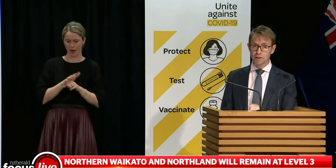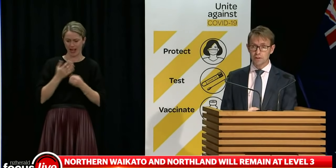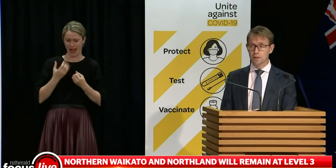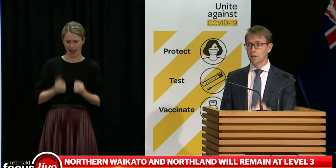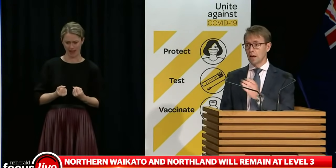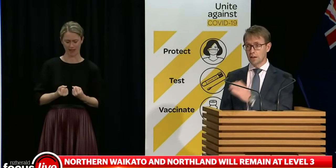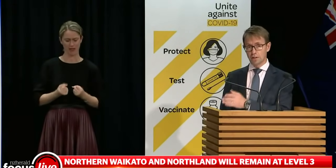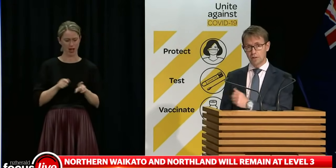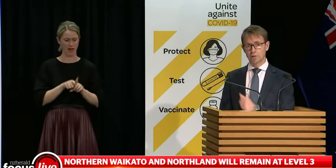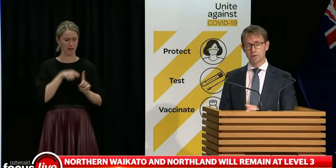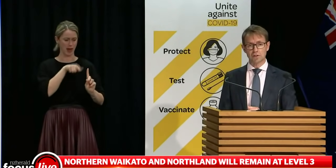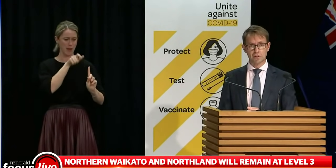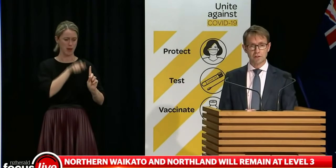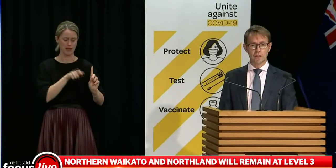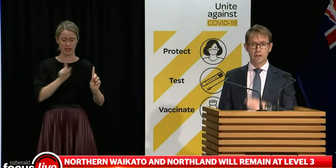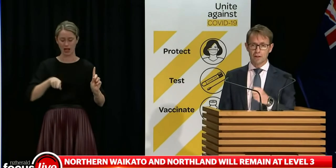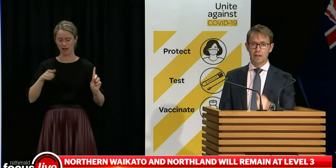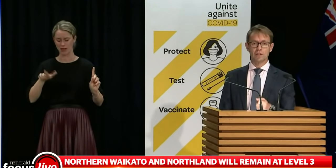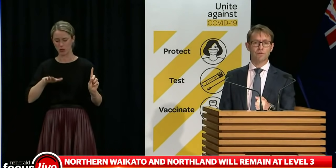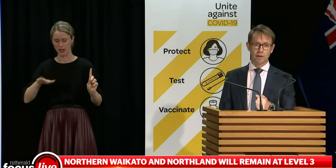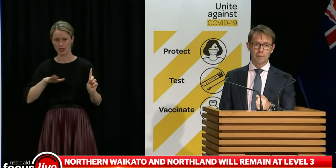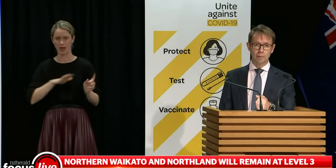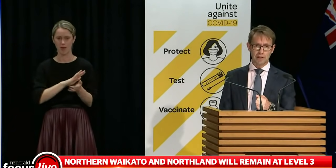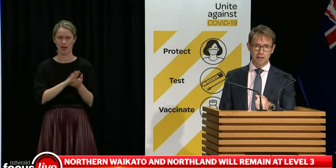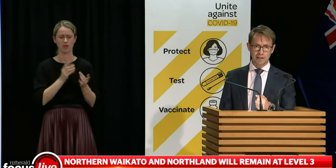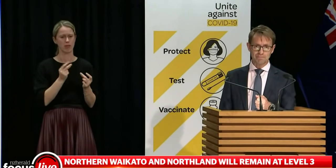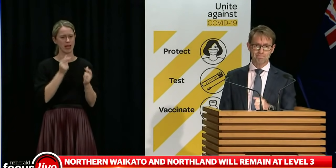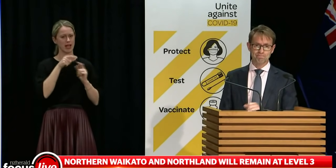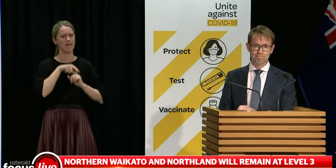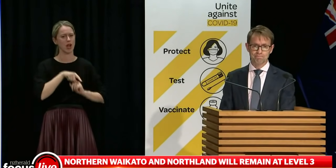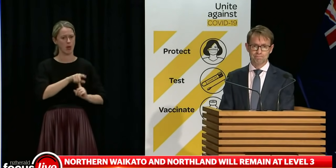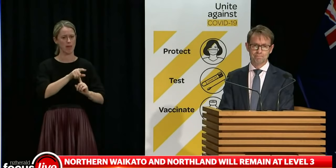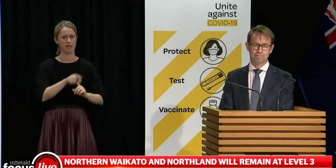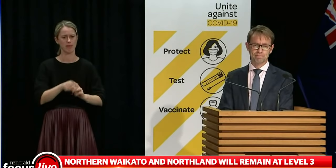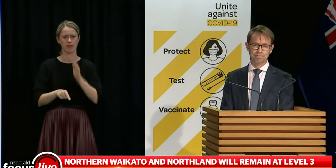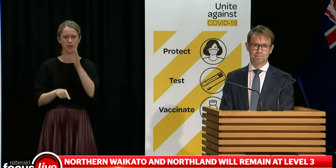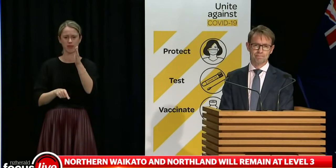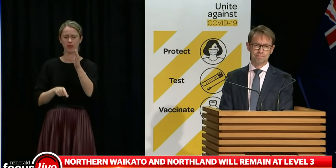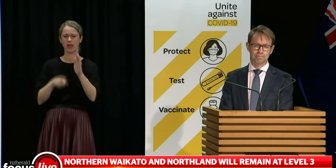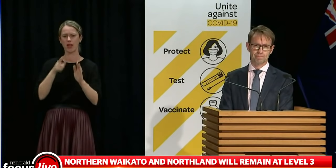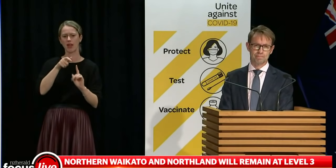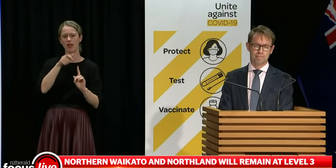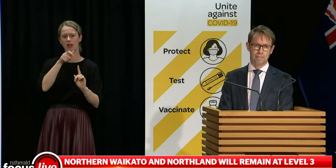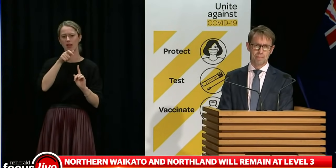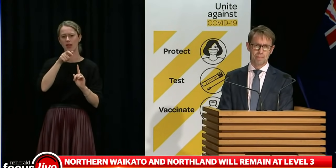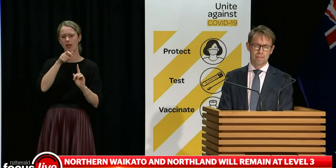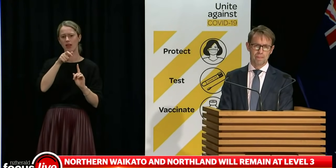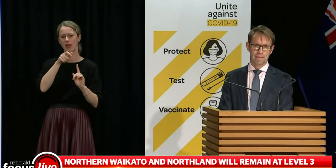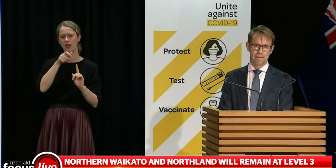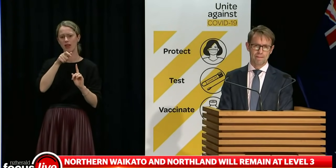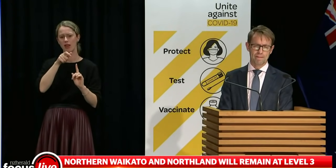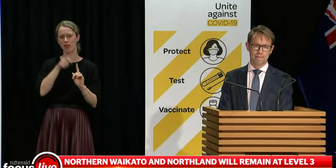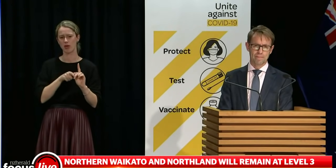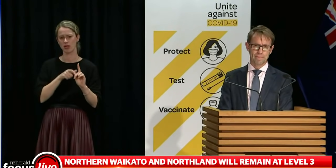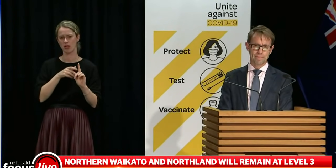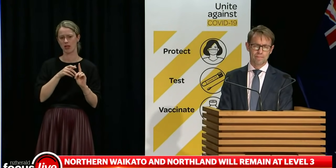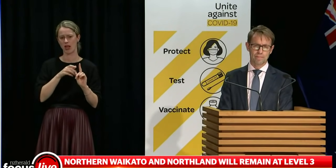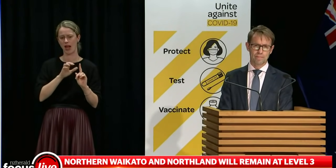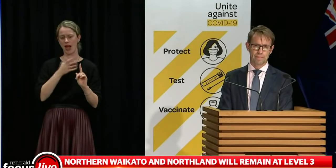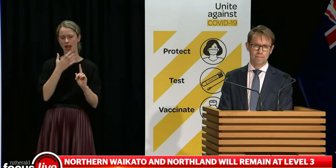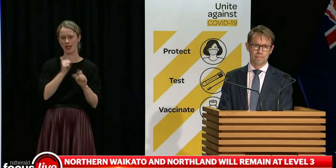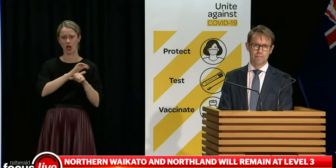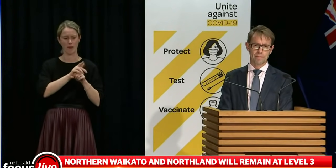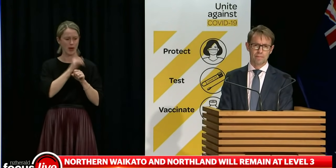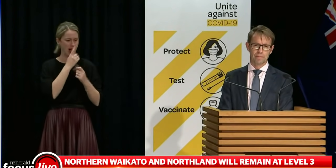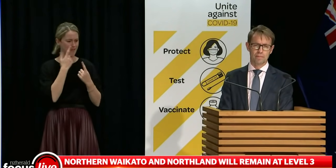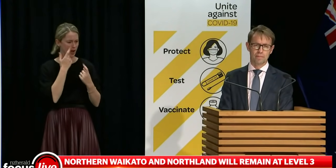this instance and in other instances, then that is followed up immediately. The person that we're talking about before who has COVID who can't be